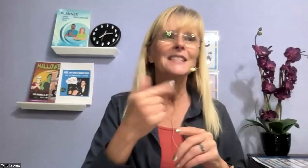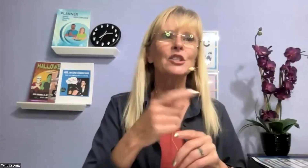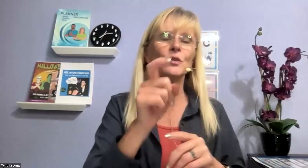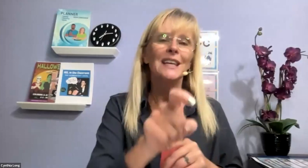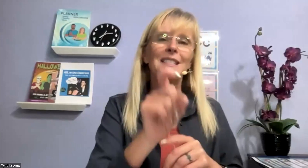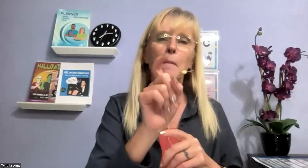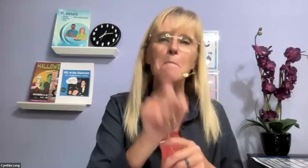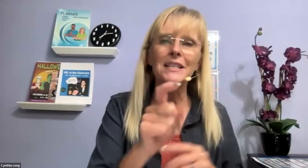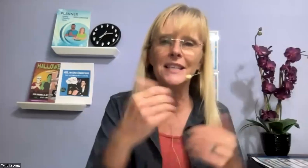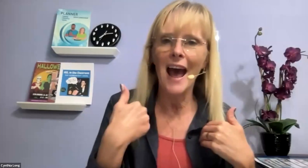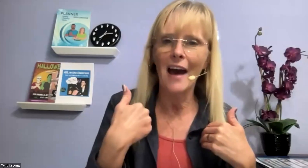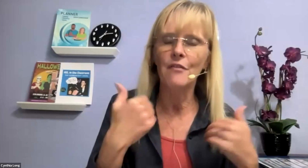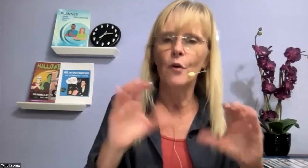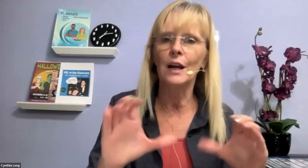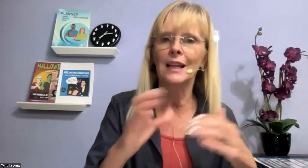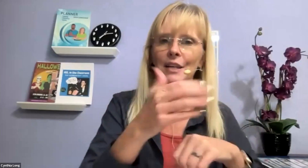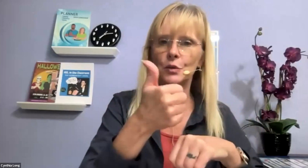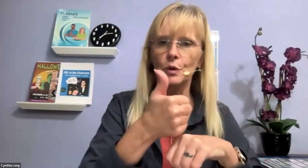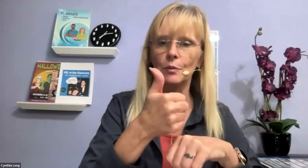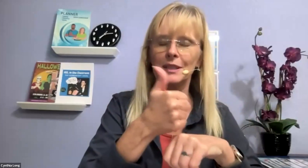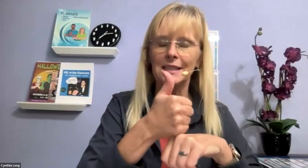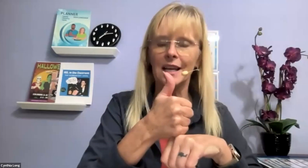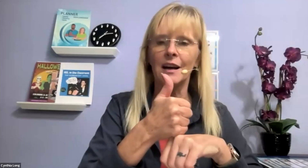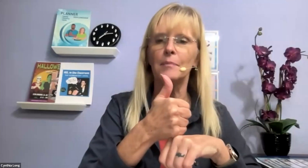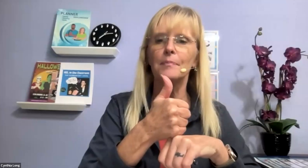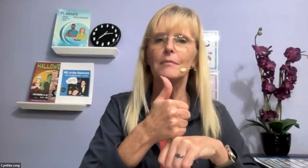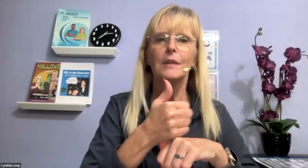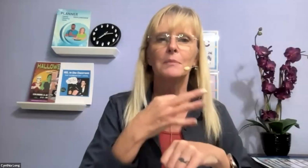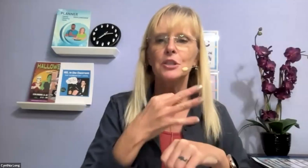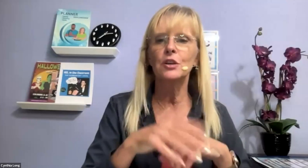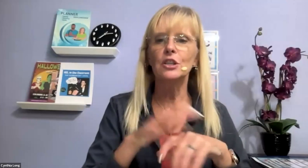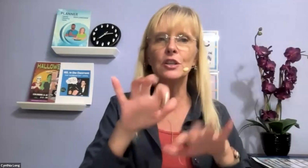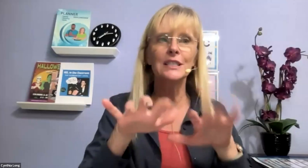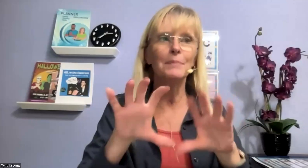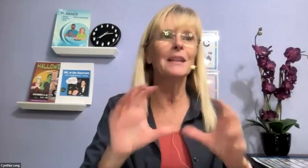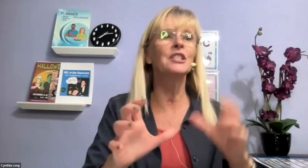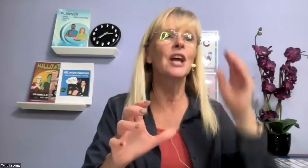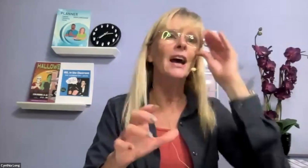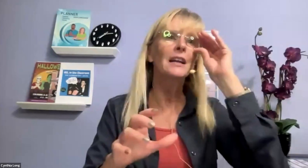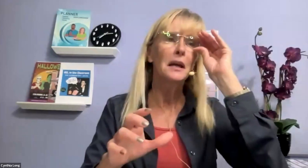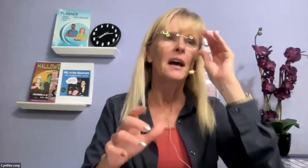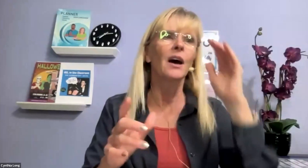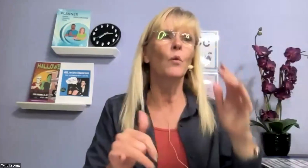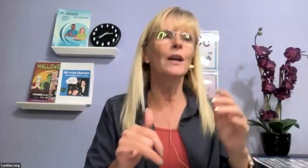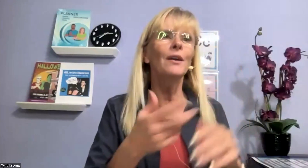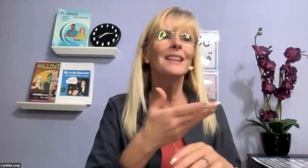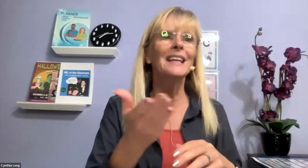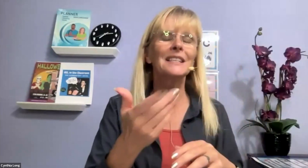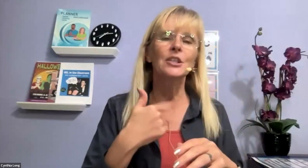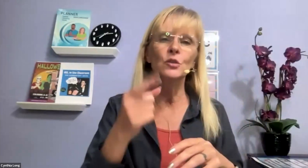that you think is a must-have for a classroom to set up? Just curious, you can type that in the chat. What are things that you